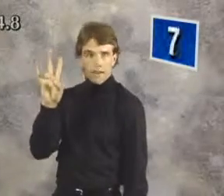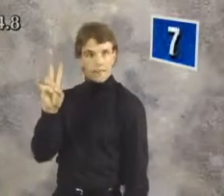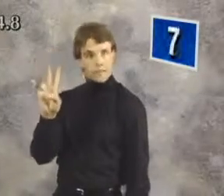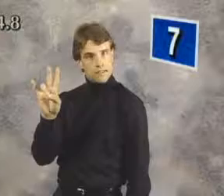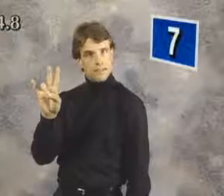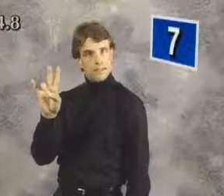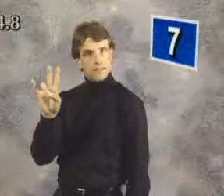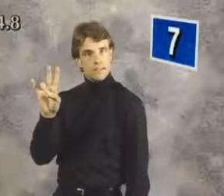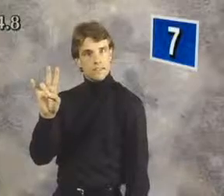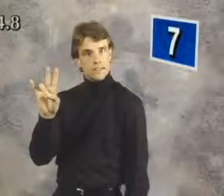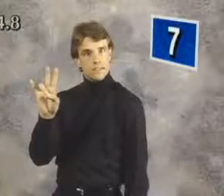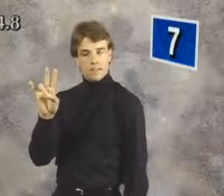7,